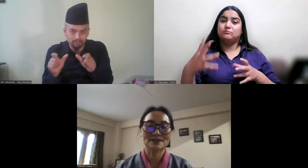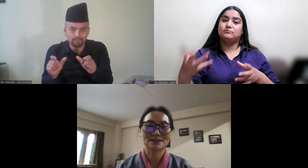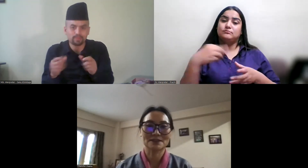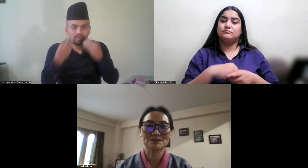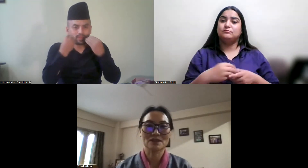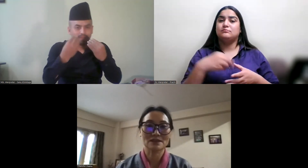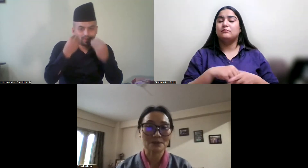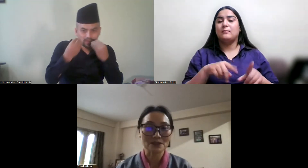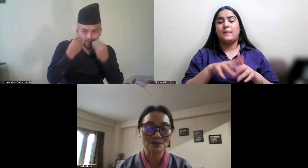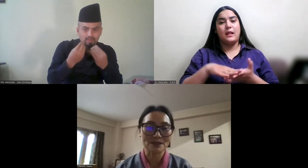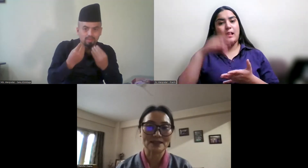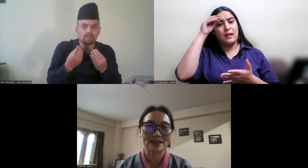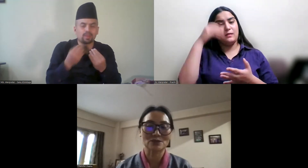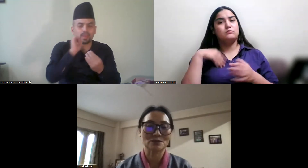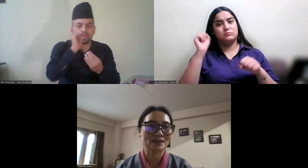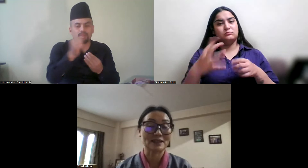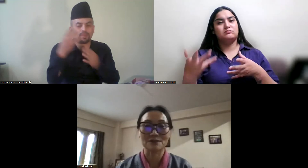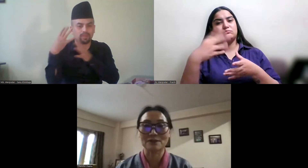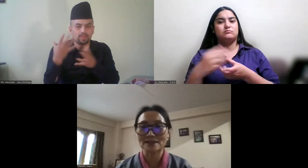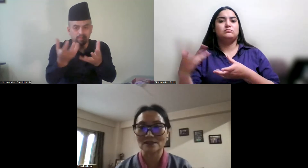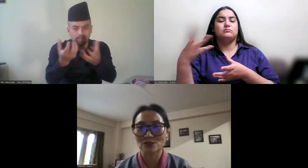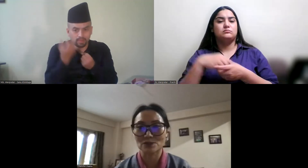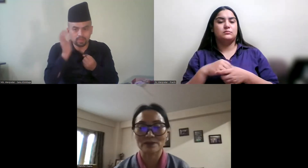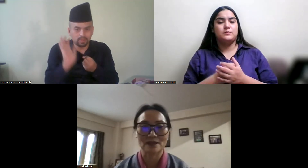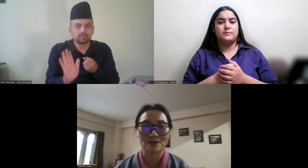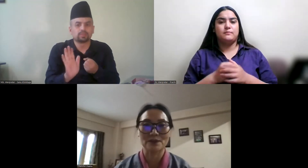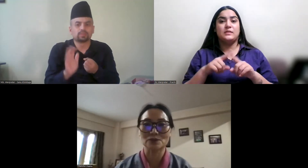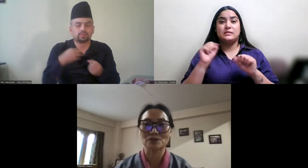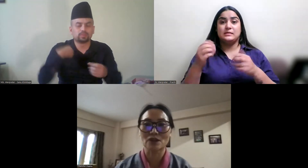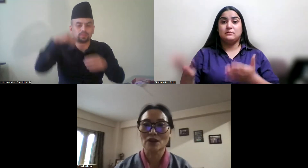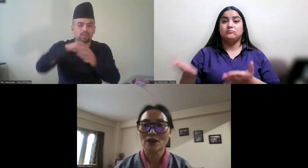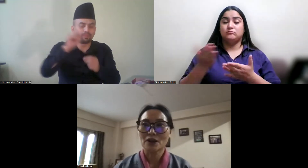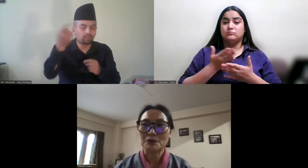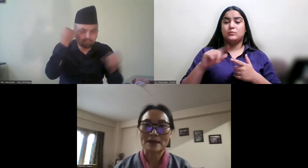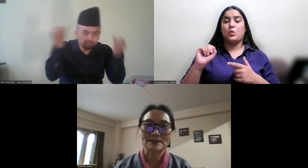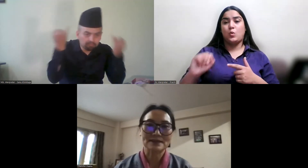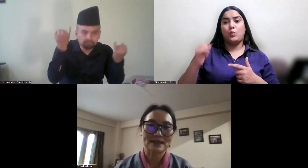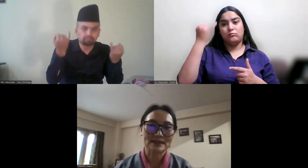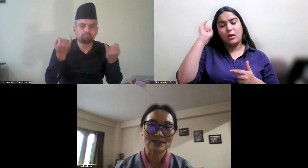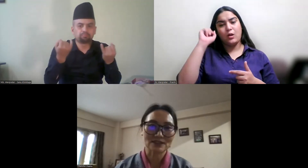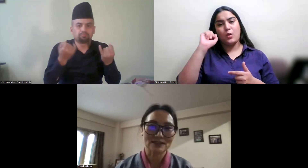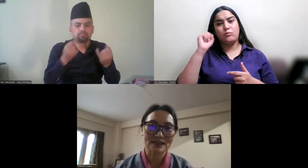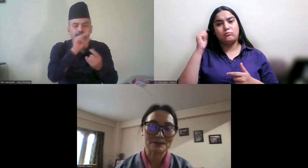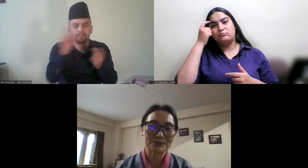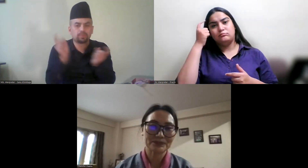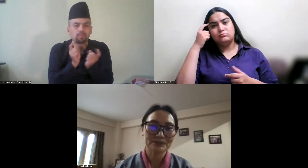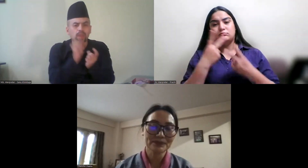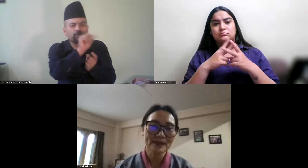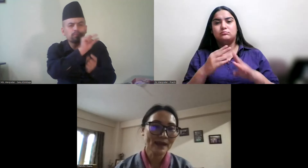participate responsibly and to be invited to provide their views on matters that concern